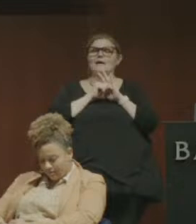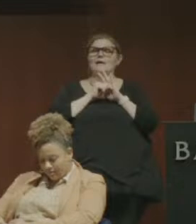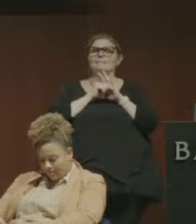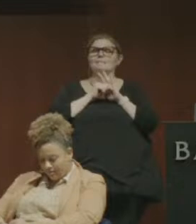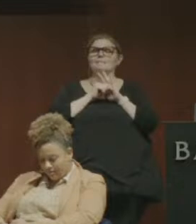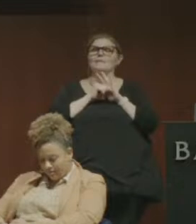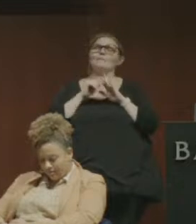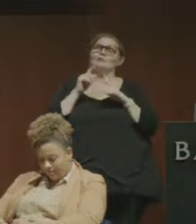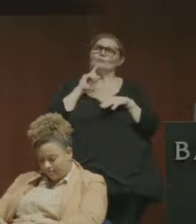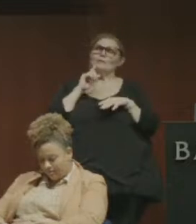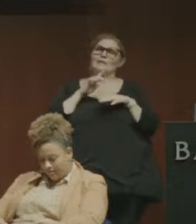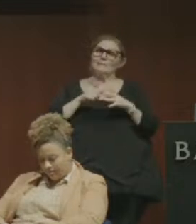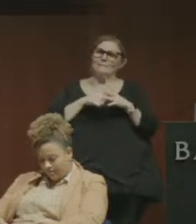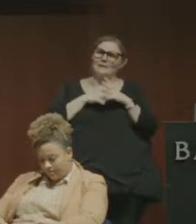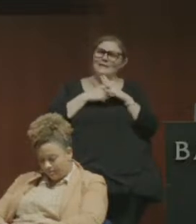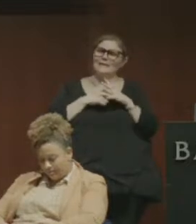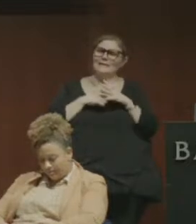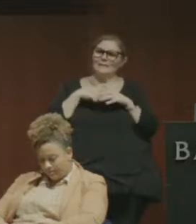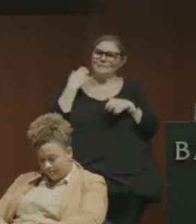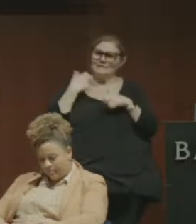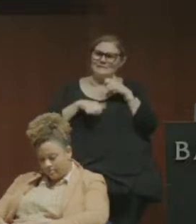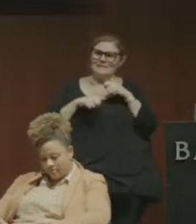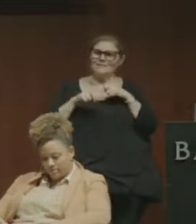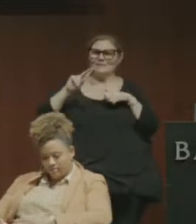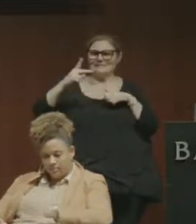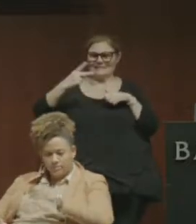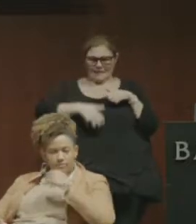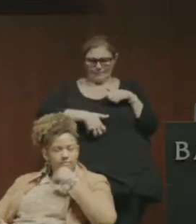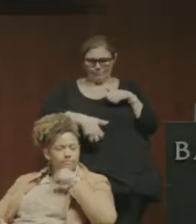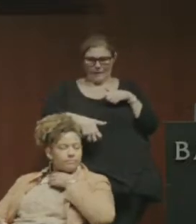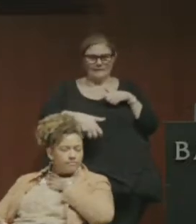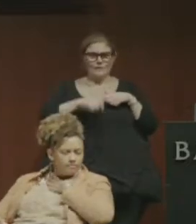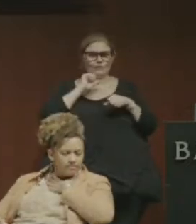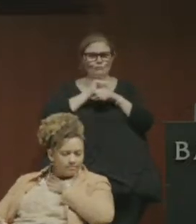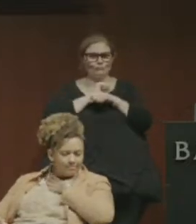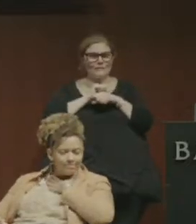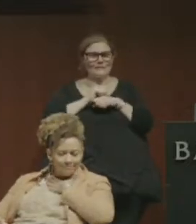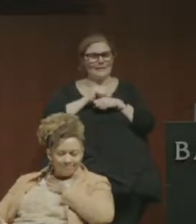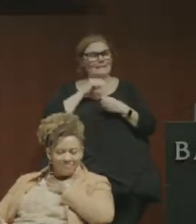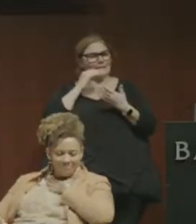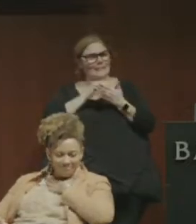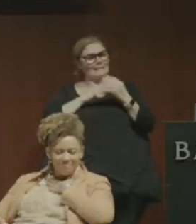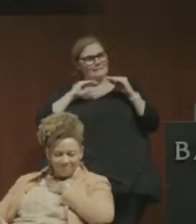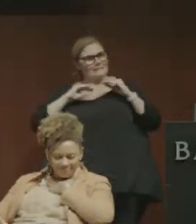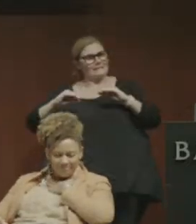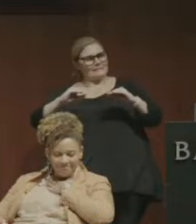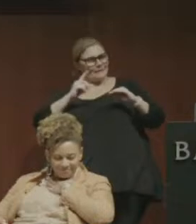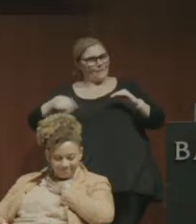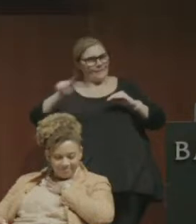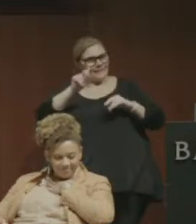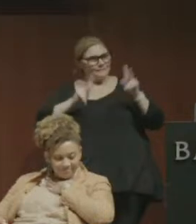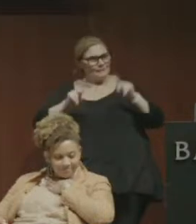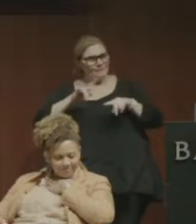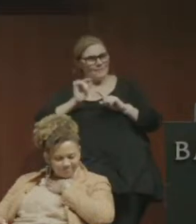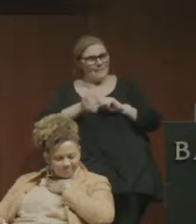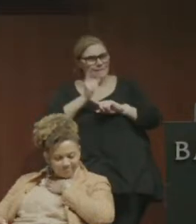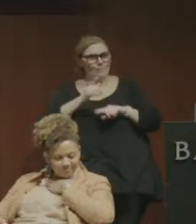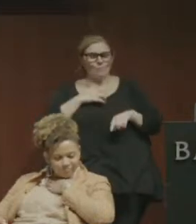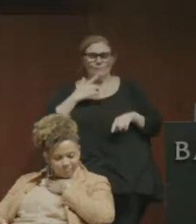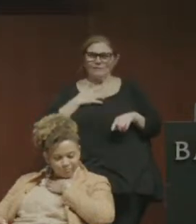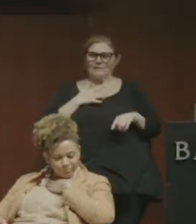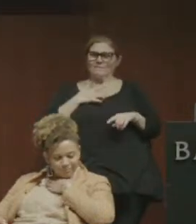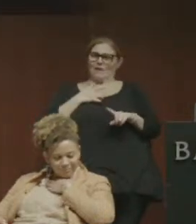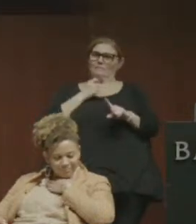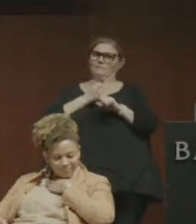the early stages of a very difficult second pregnancy, so conveying these lessons to this audience at that moment felt